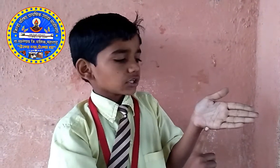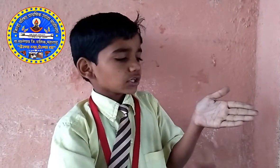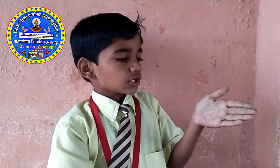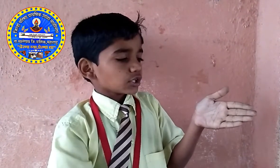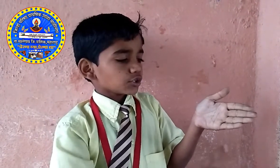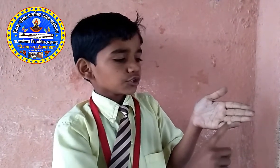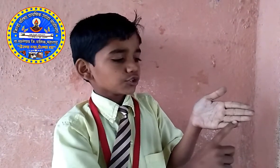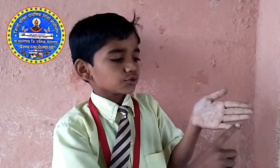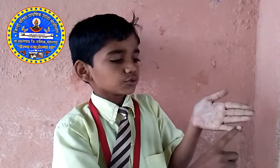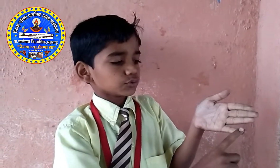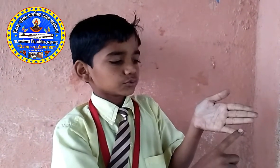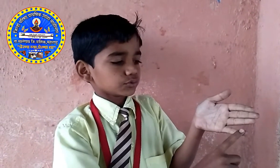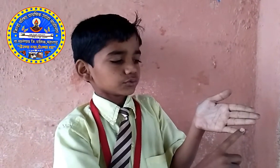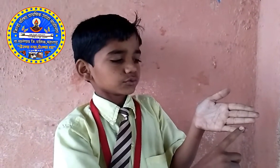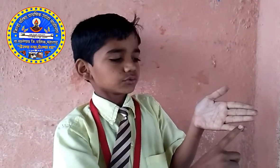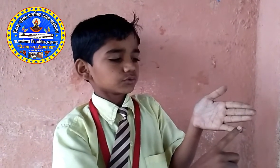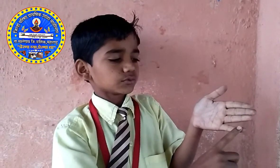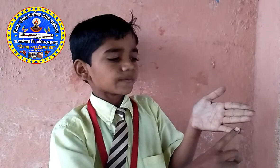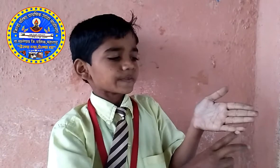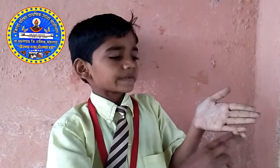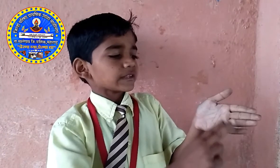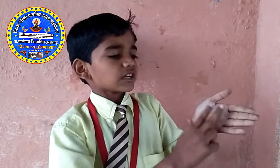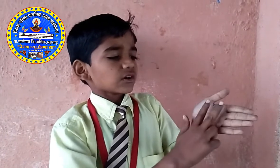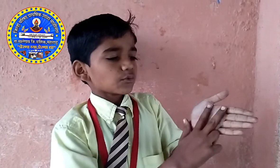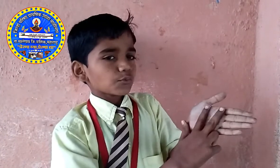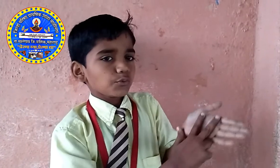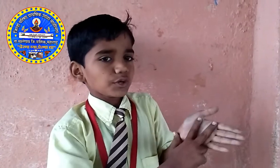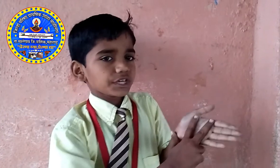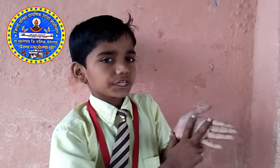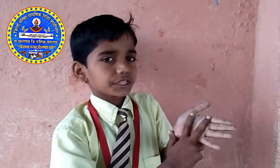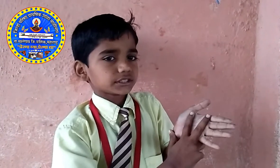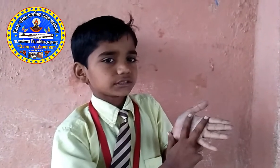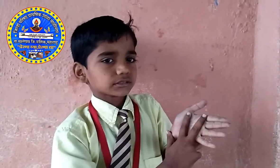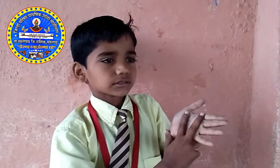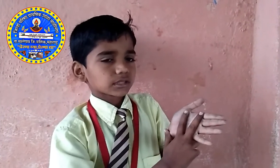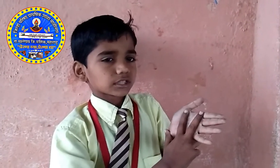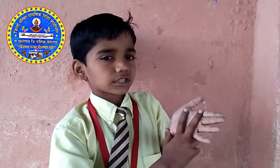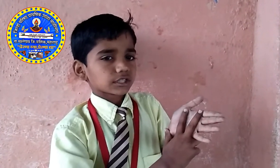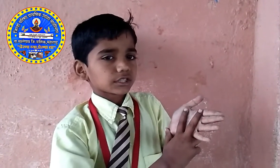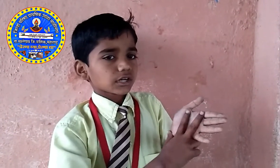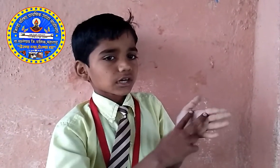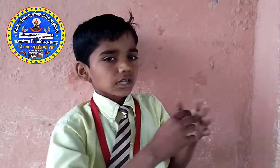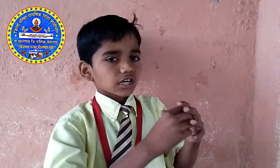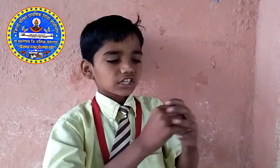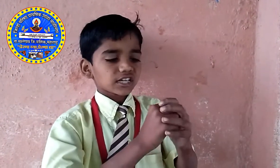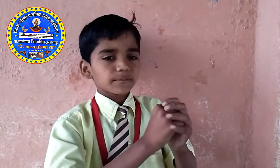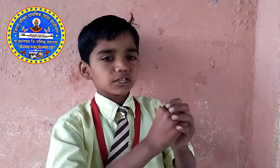U. V. W.